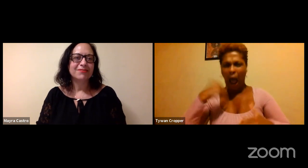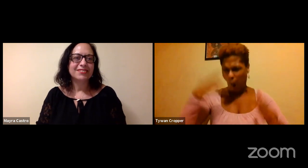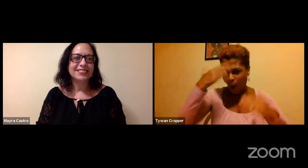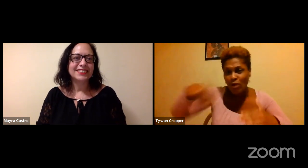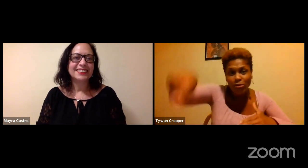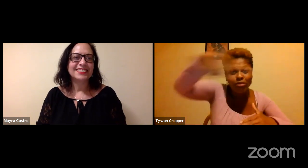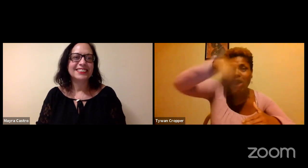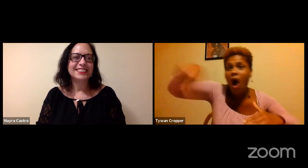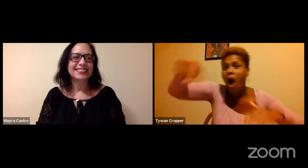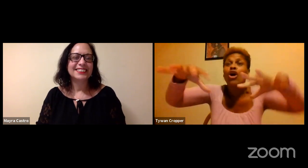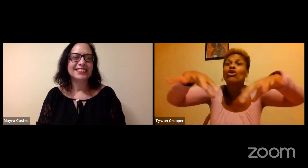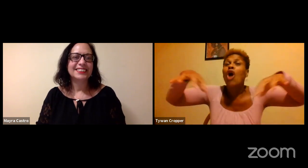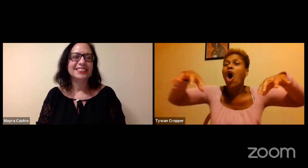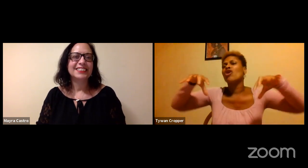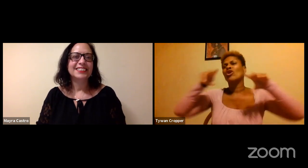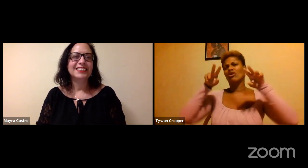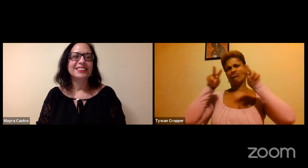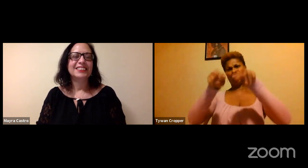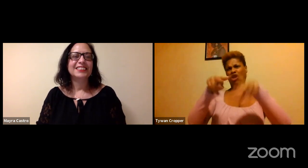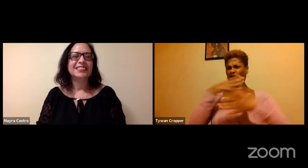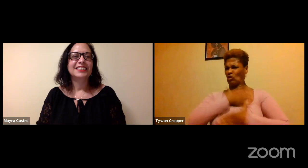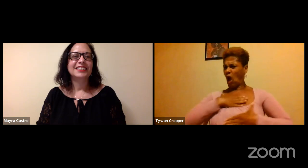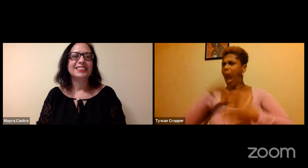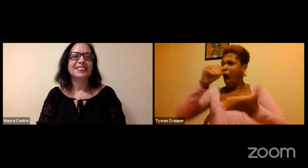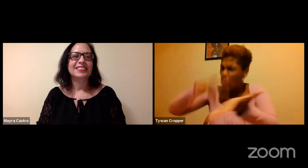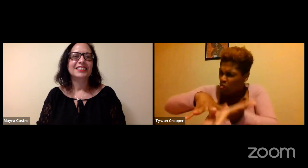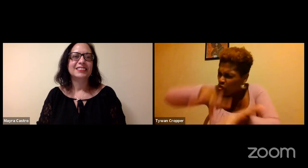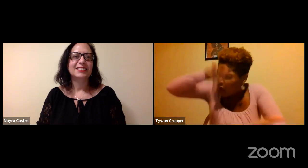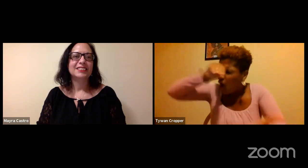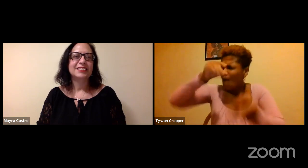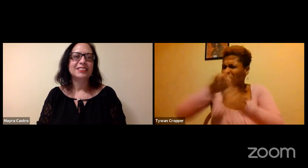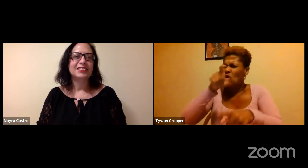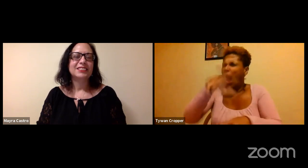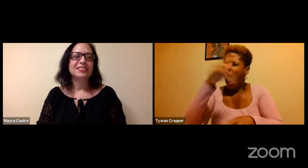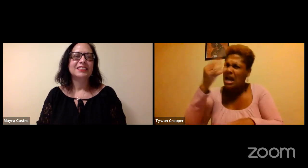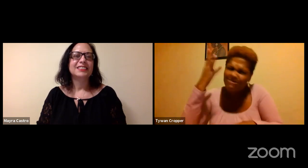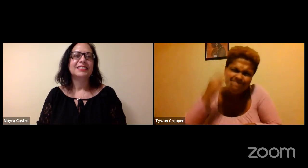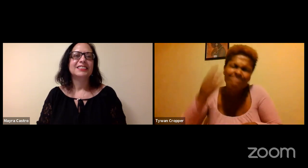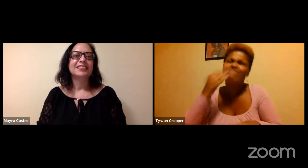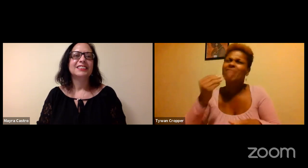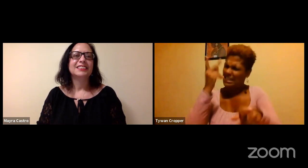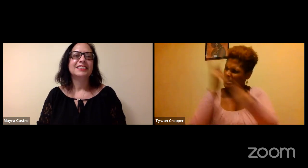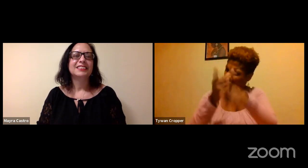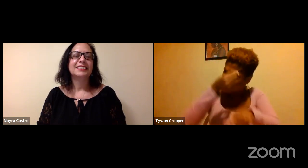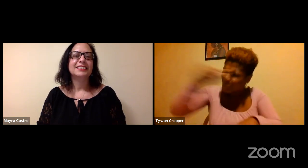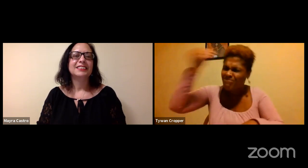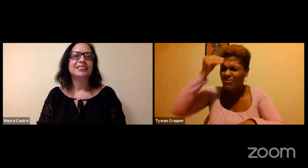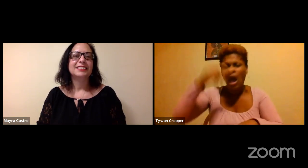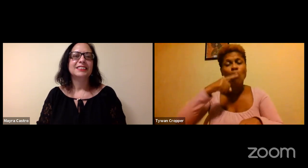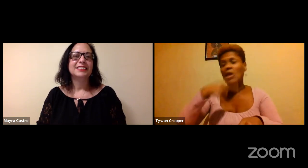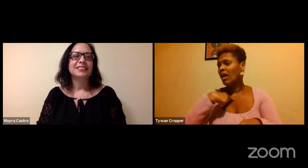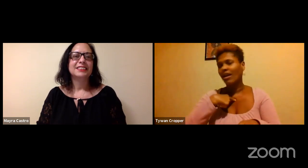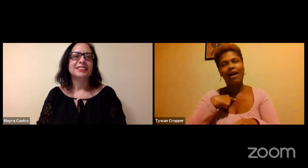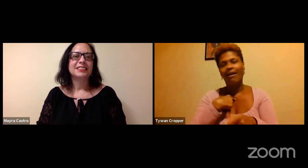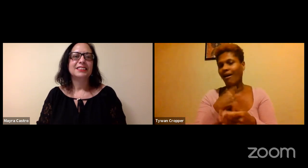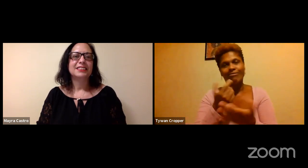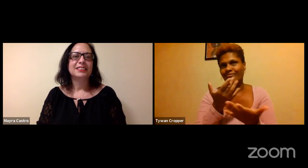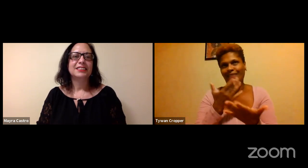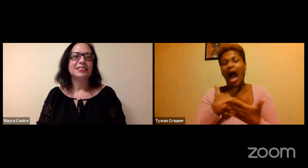so rich and it's so wonderful to listen. And I'm sure the audience has enjoyed listening to your